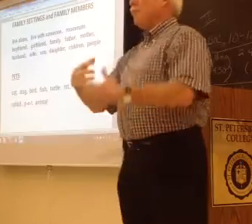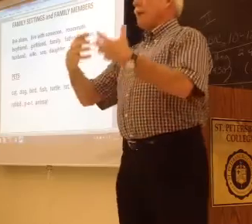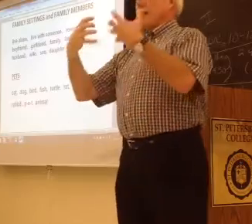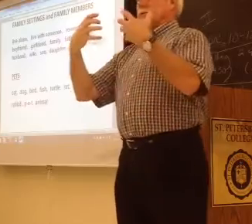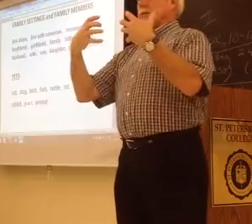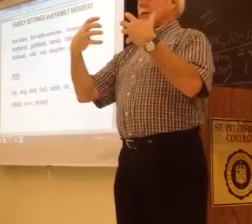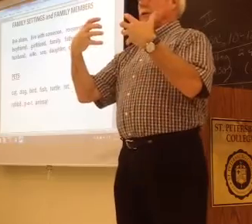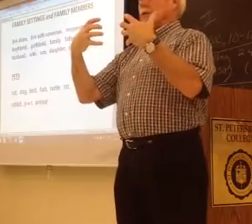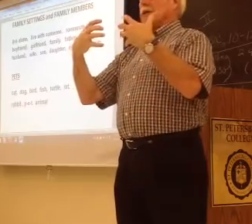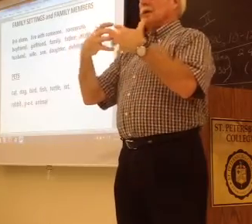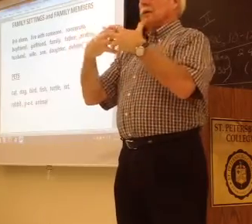Roommate.